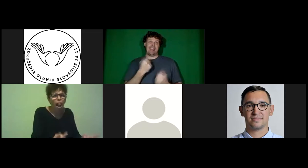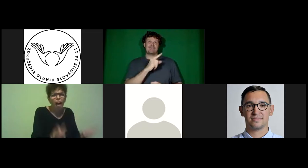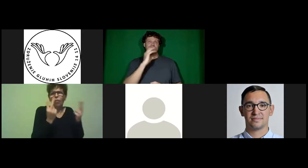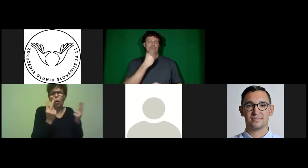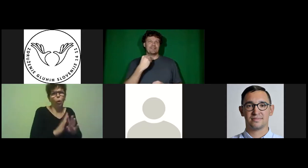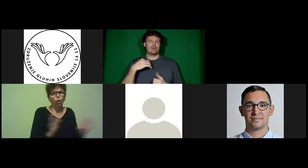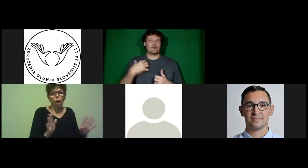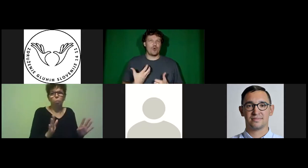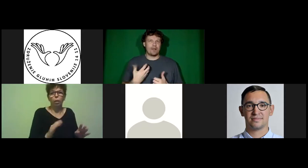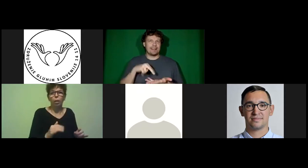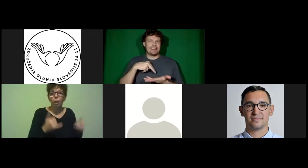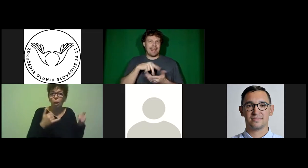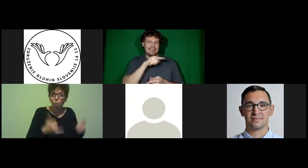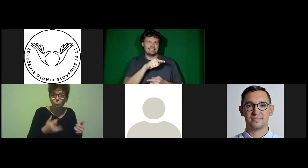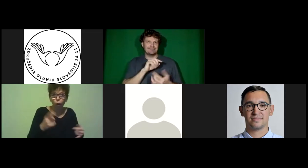to communicate.